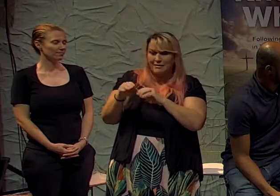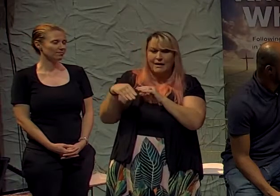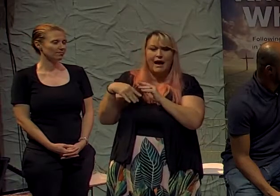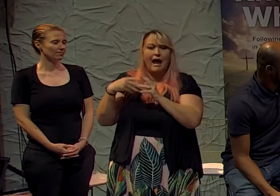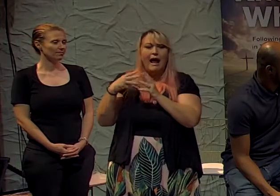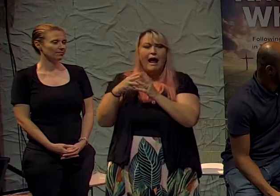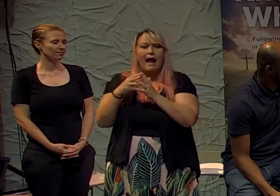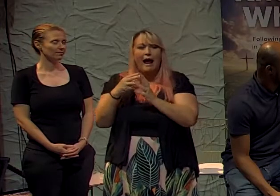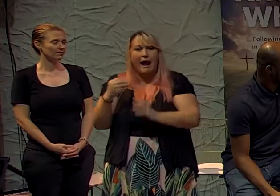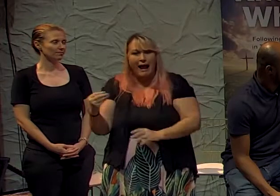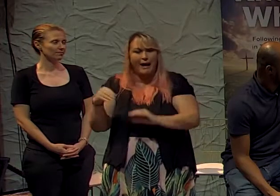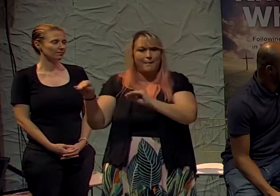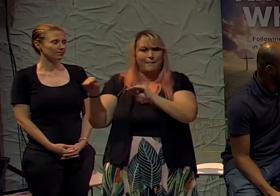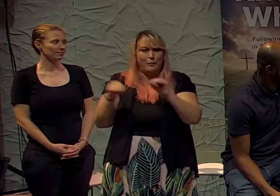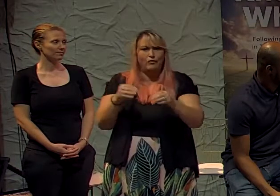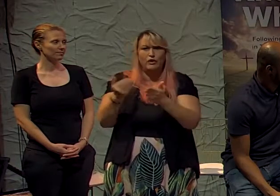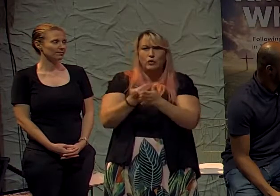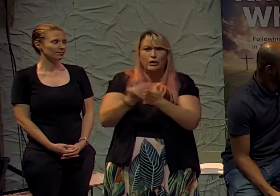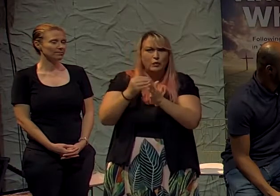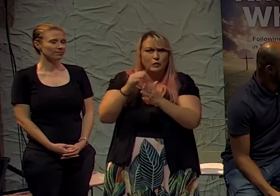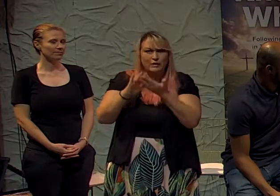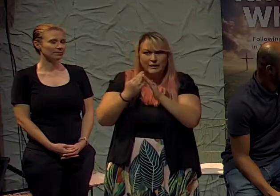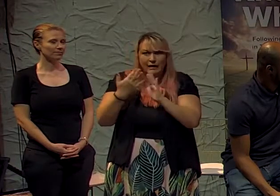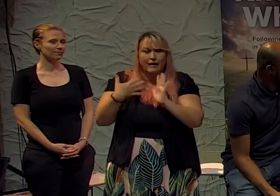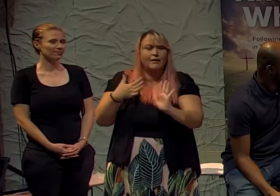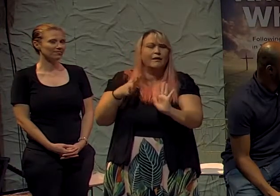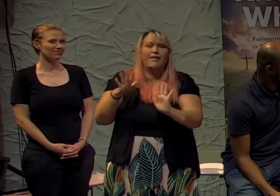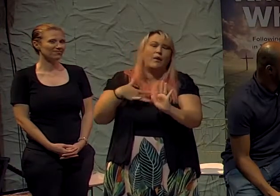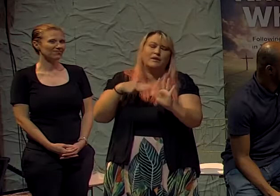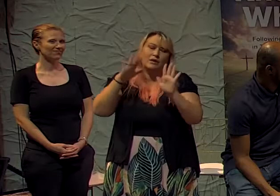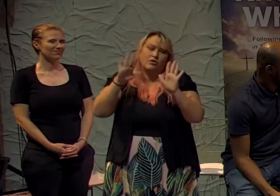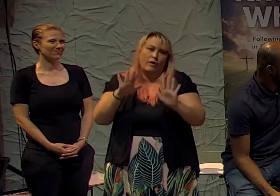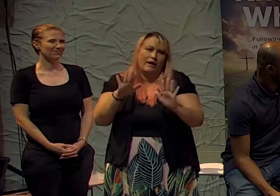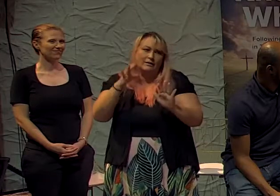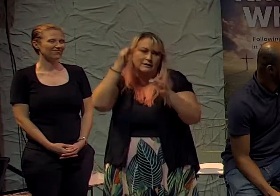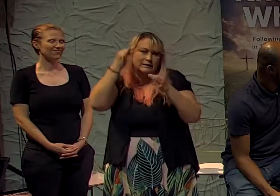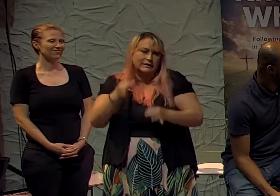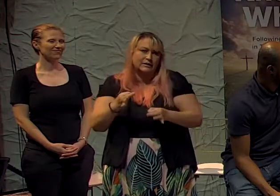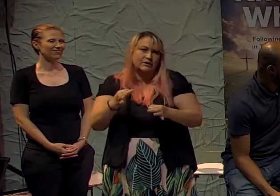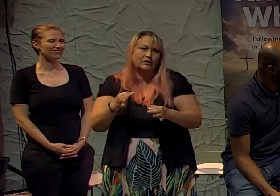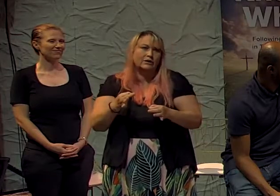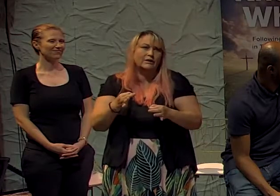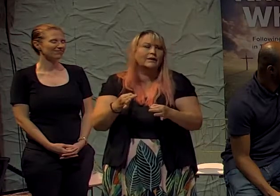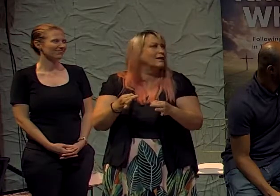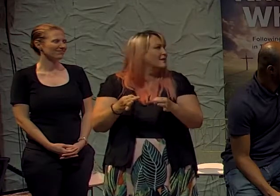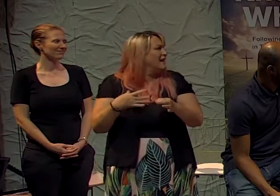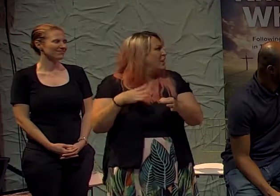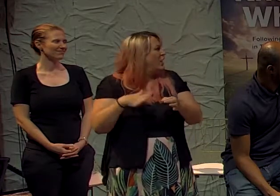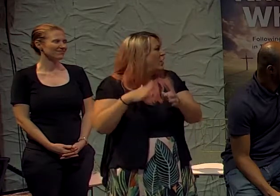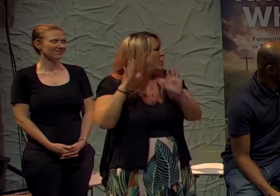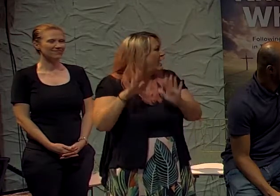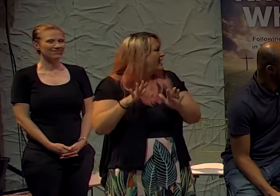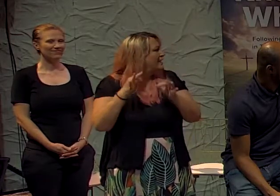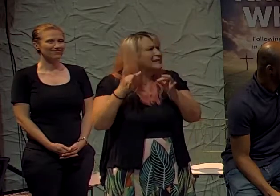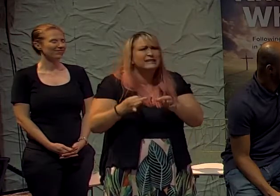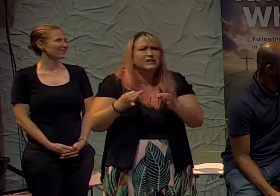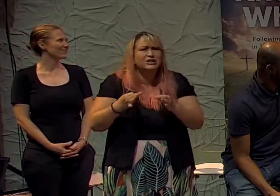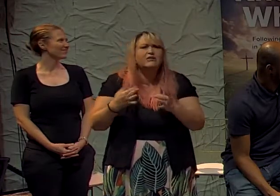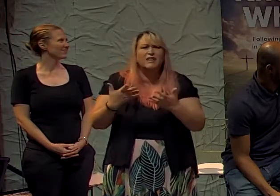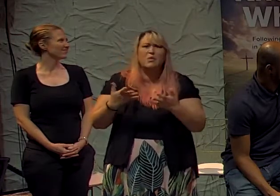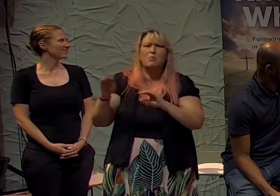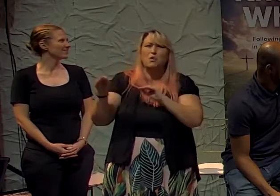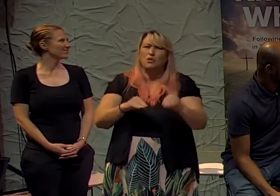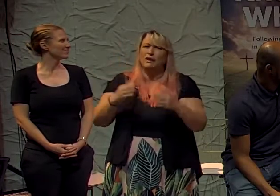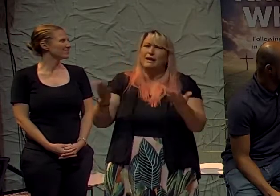to a new city, which we were thrilled to be moving here, and that's the best decision. Is there a best decision you've ever made? Question, that was it. Okay,